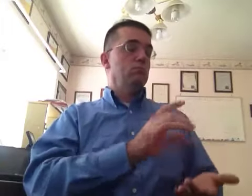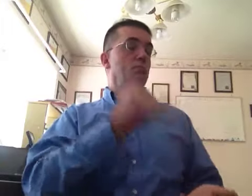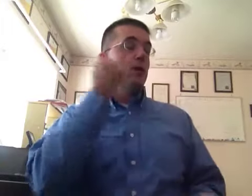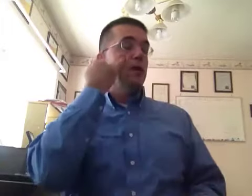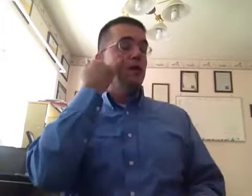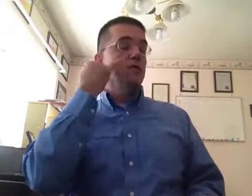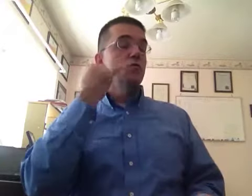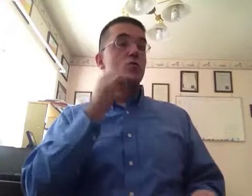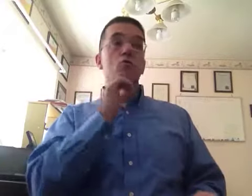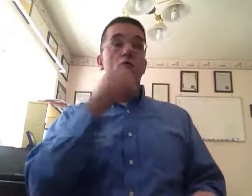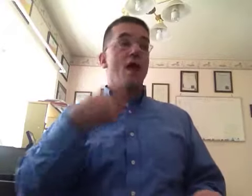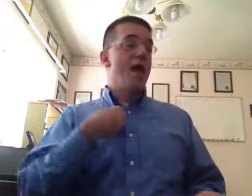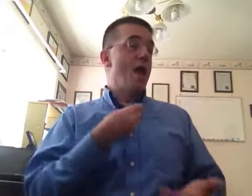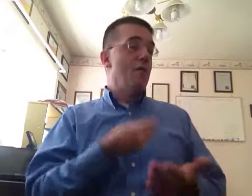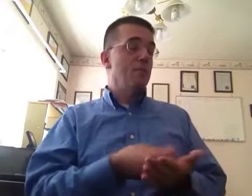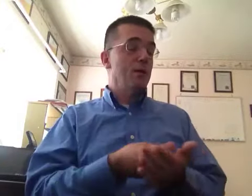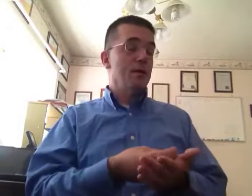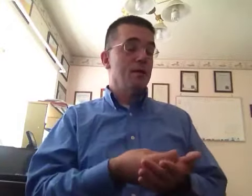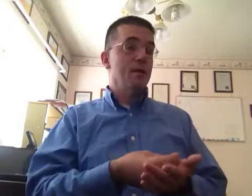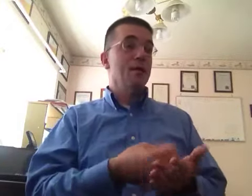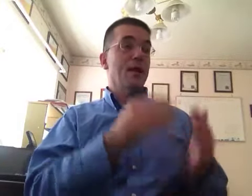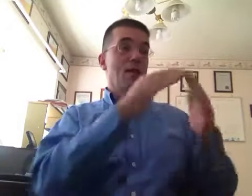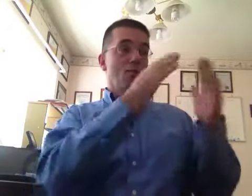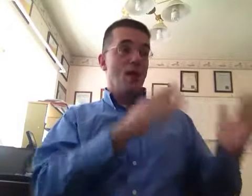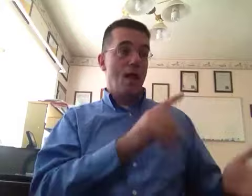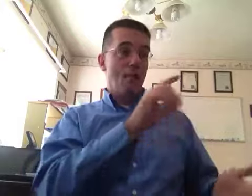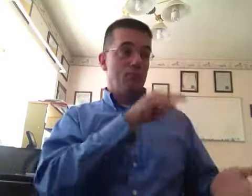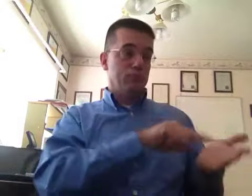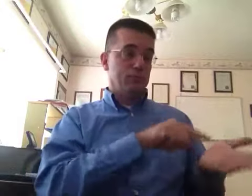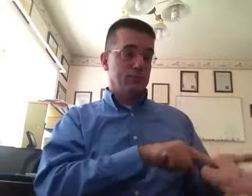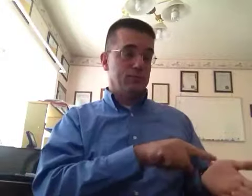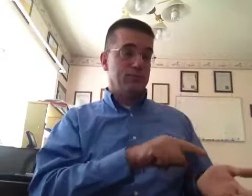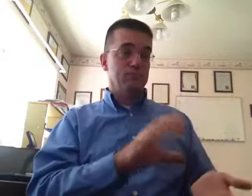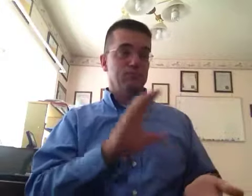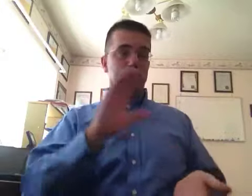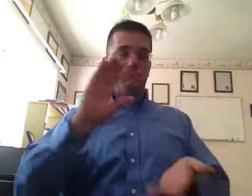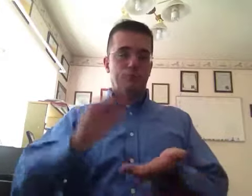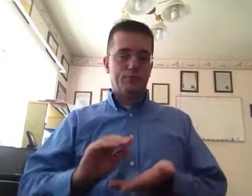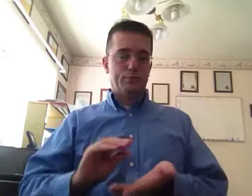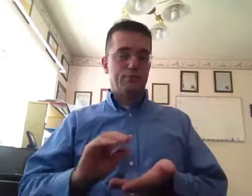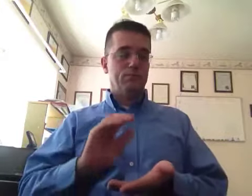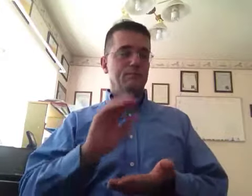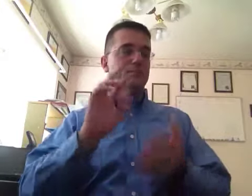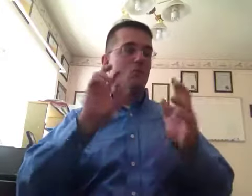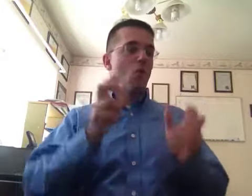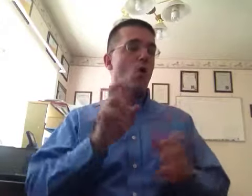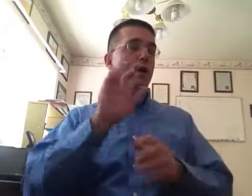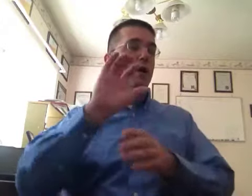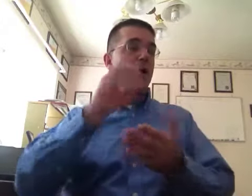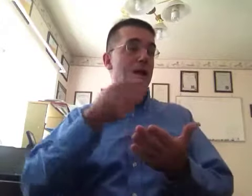poor because you paid off the house, then that would be unwise. That would not be investments. That would be an